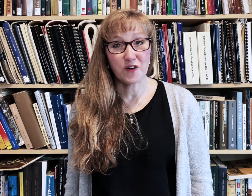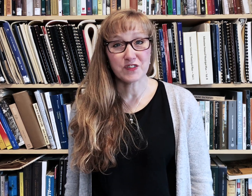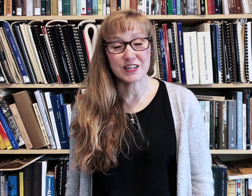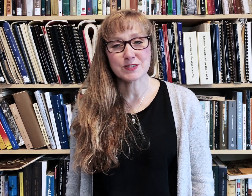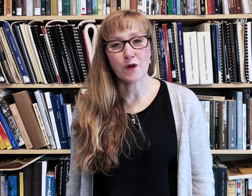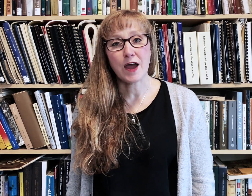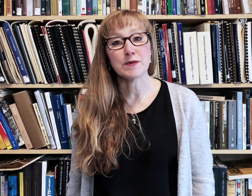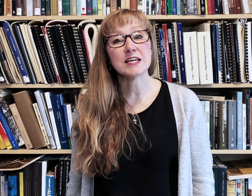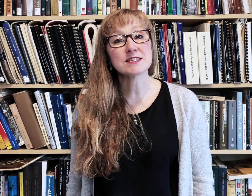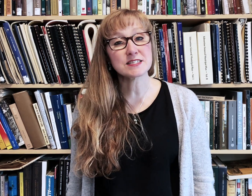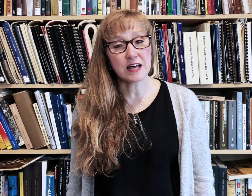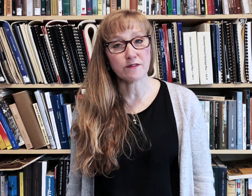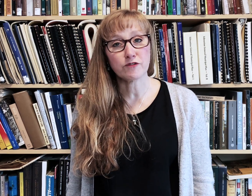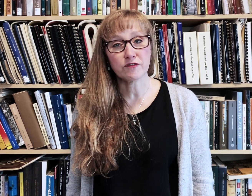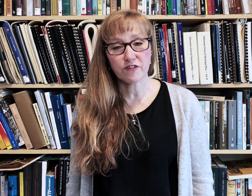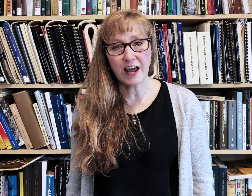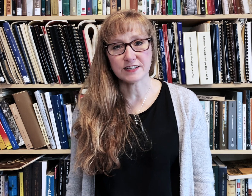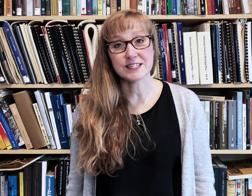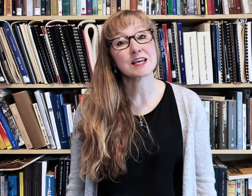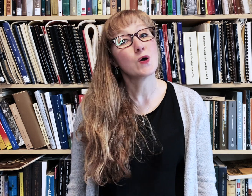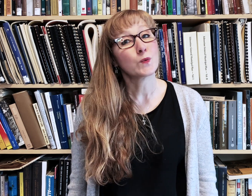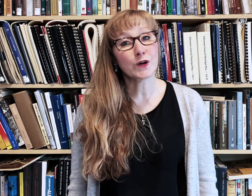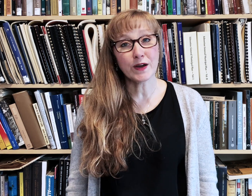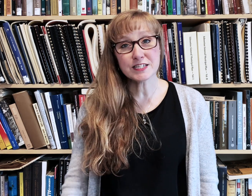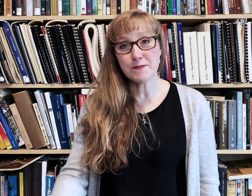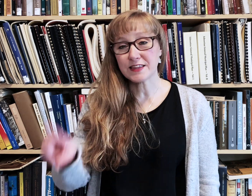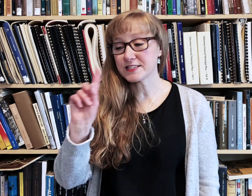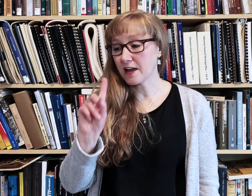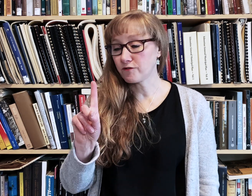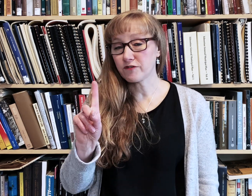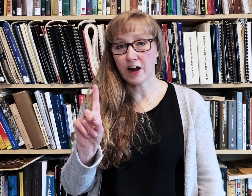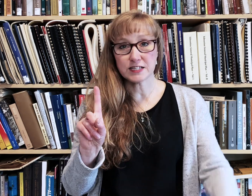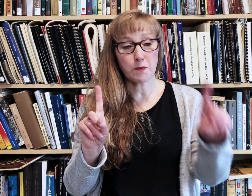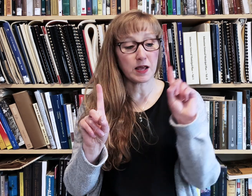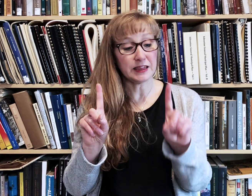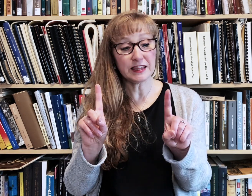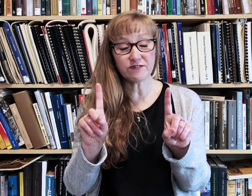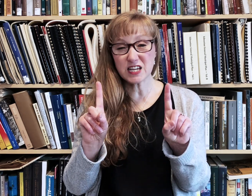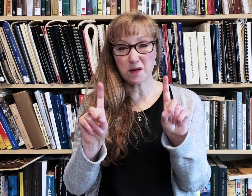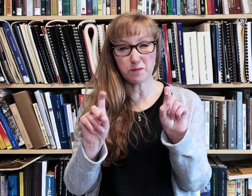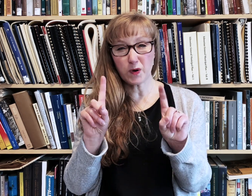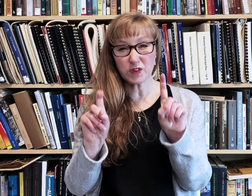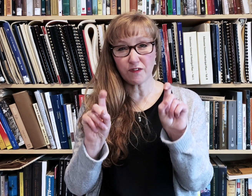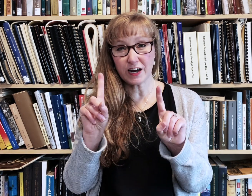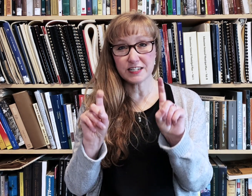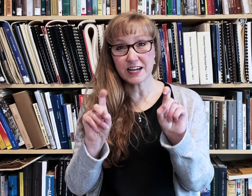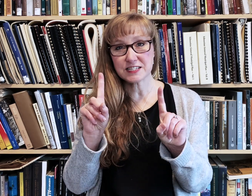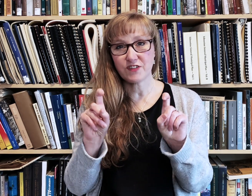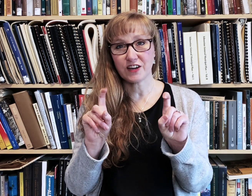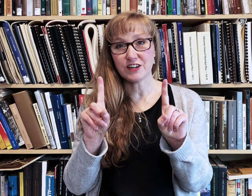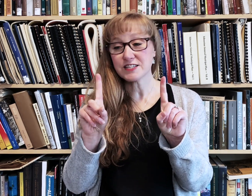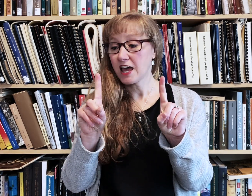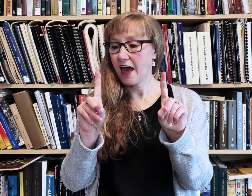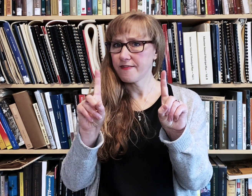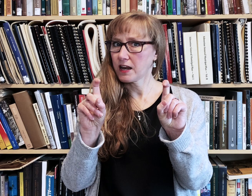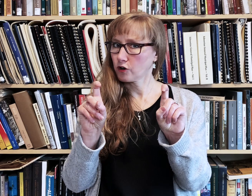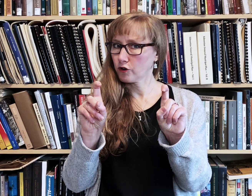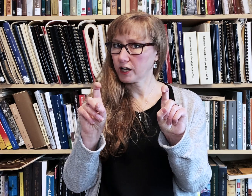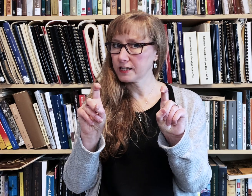this rhyme is the sign for friends. We're going to make the sign for friends by lifting up both of our index fingers and then crooking them